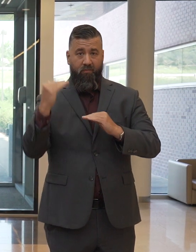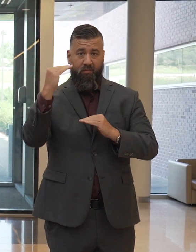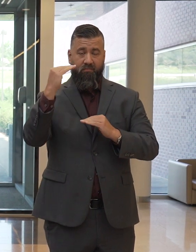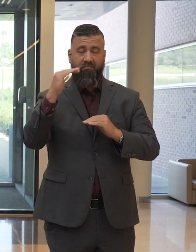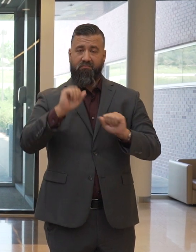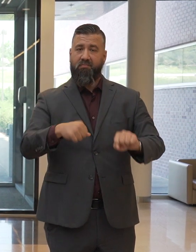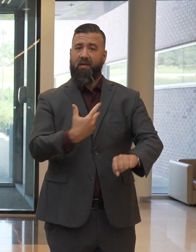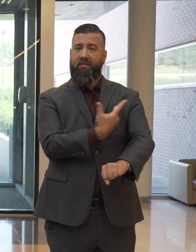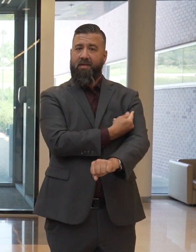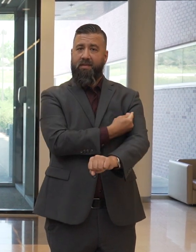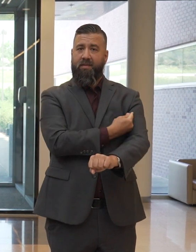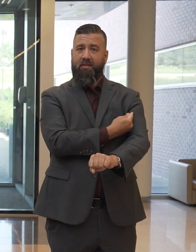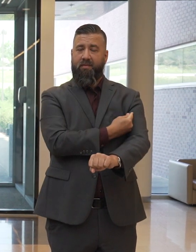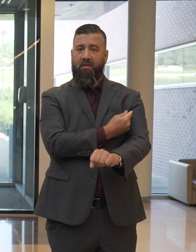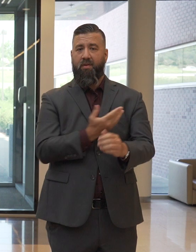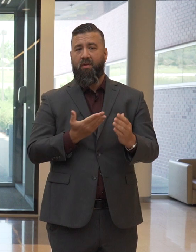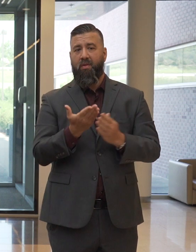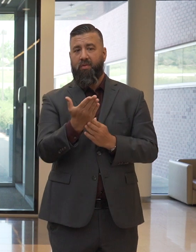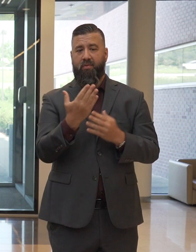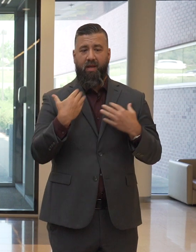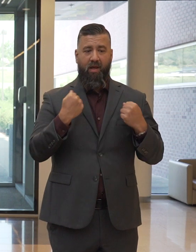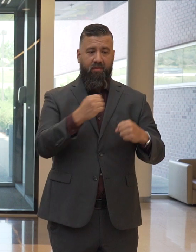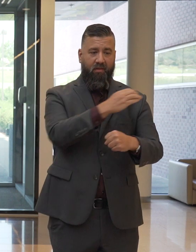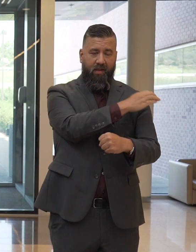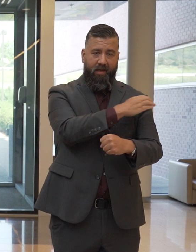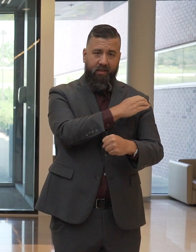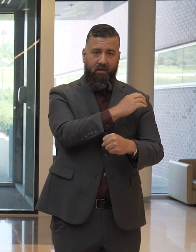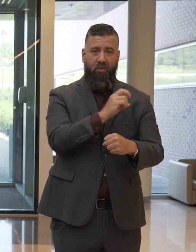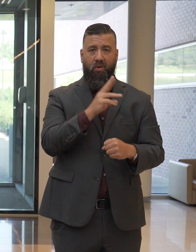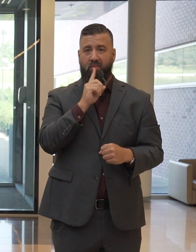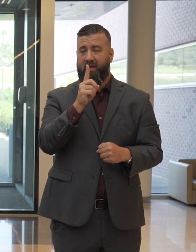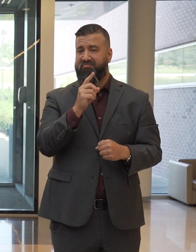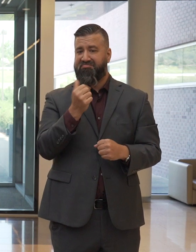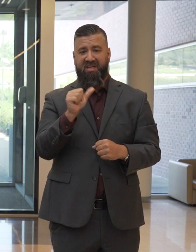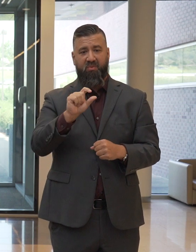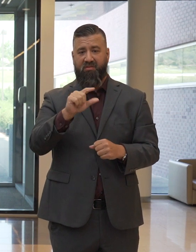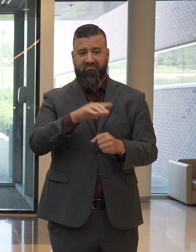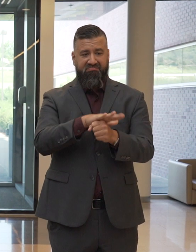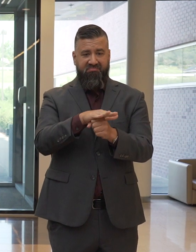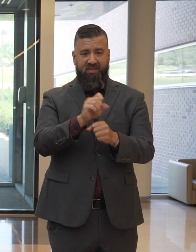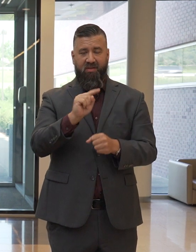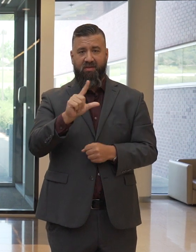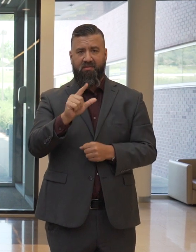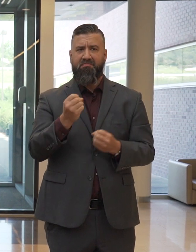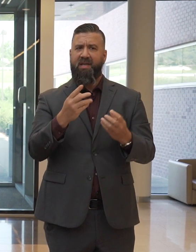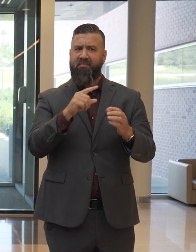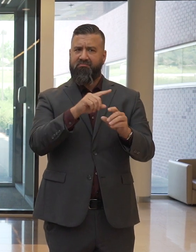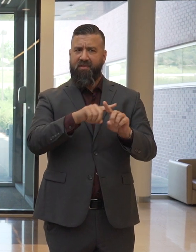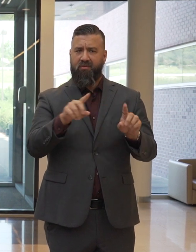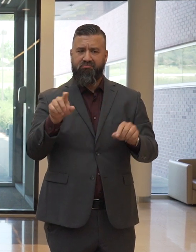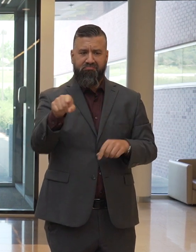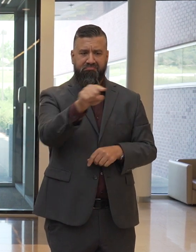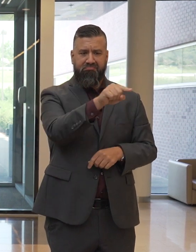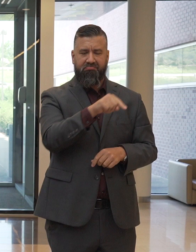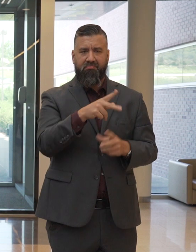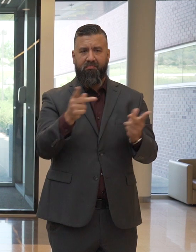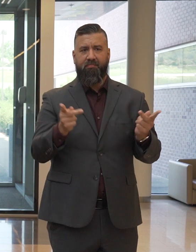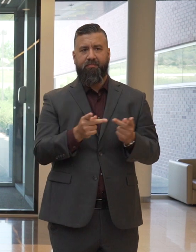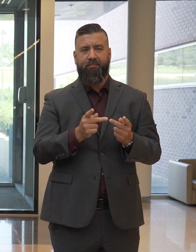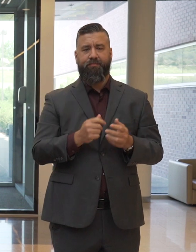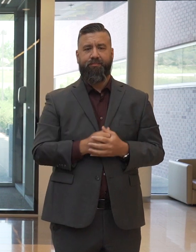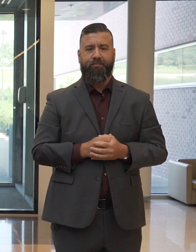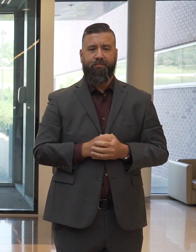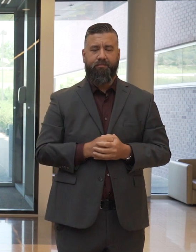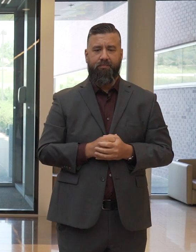get vaccinated through one of our health clinics, or really anywhere in town. There's lots of locations, and you can click on our website if you have